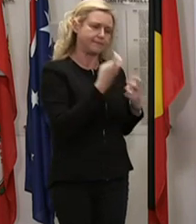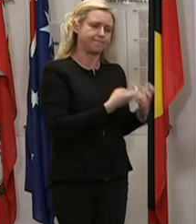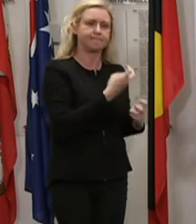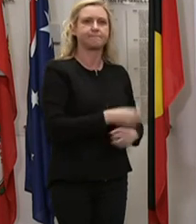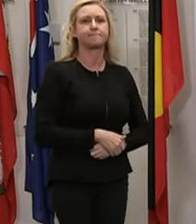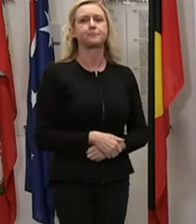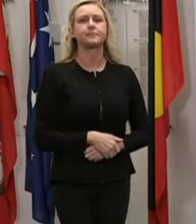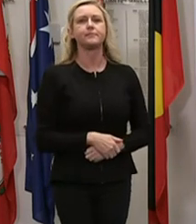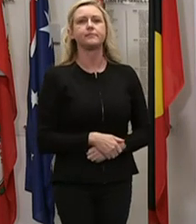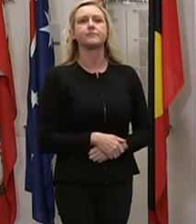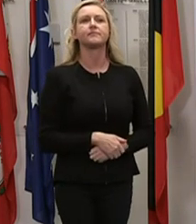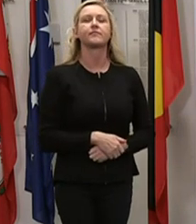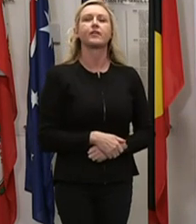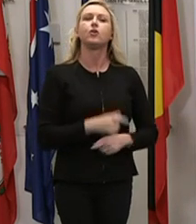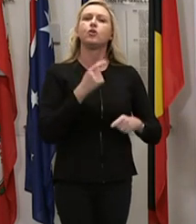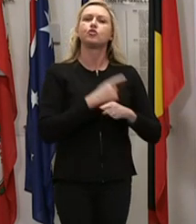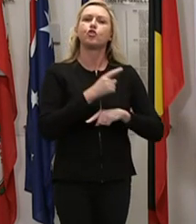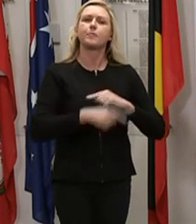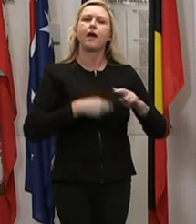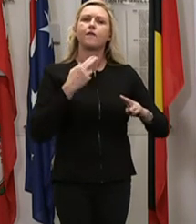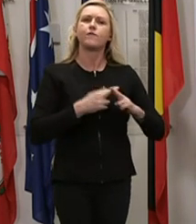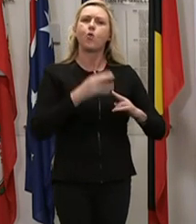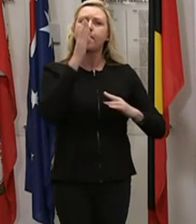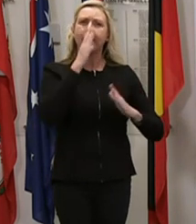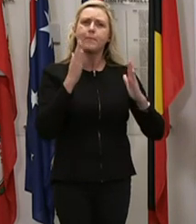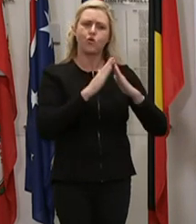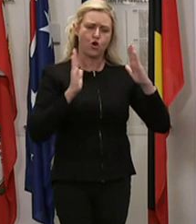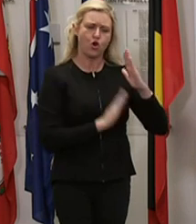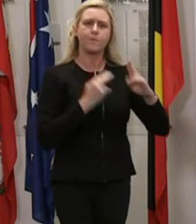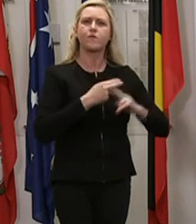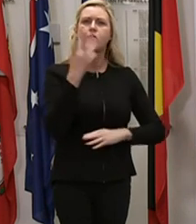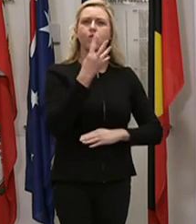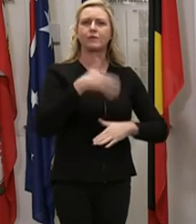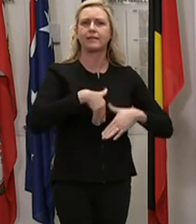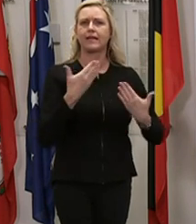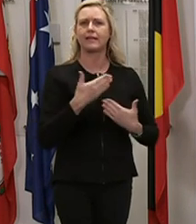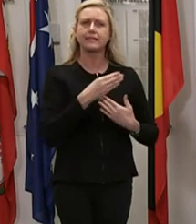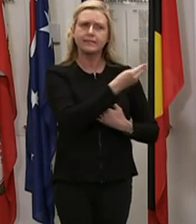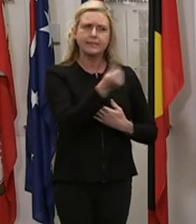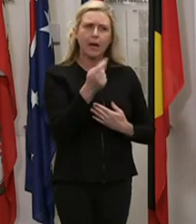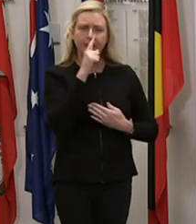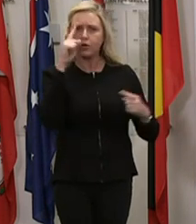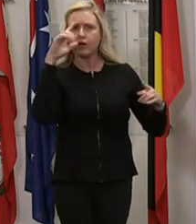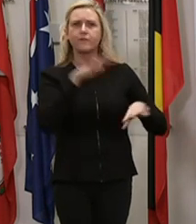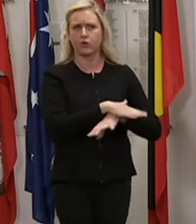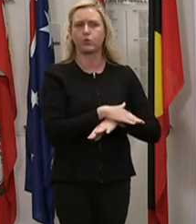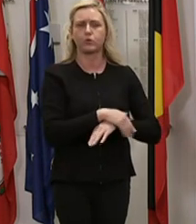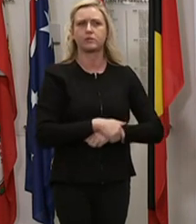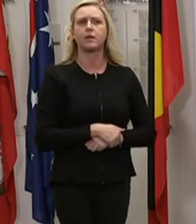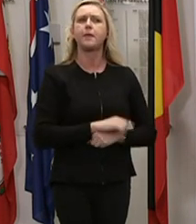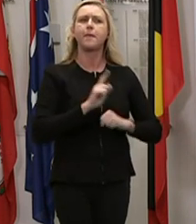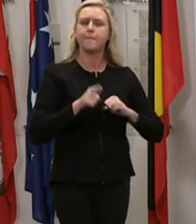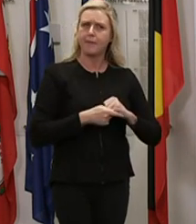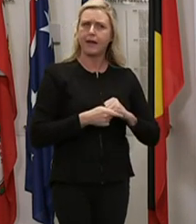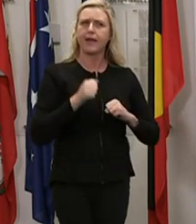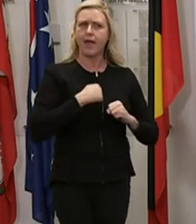of the isolation period, there's been some confusion around our recommendations, and just to clarify this is consistent with what we've been